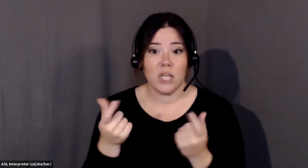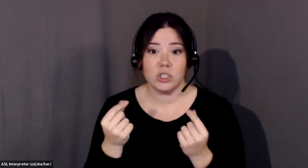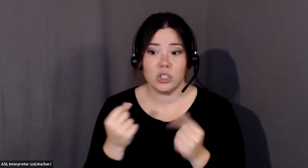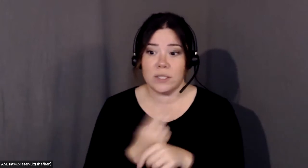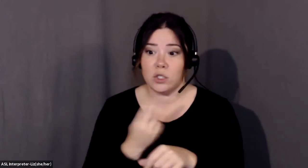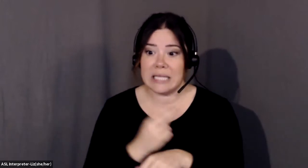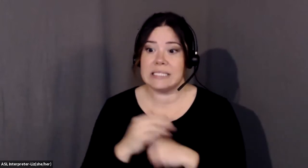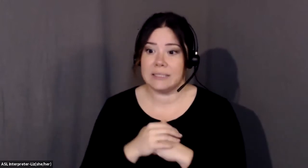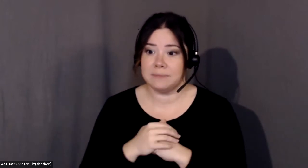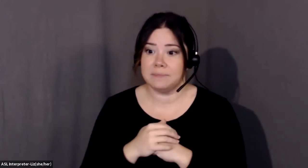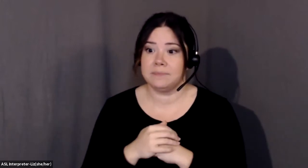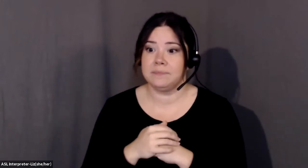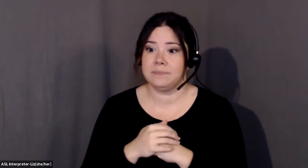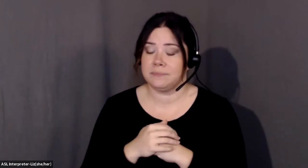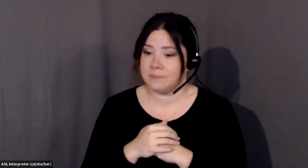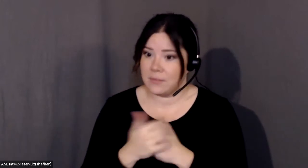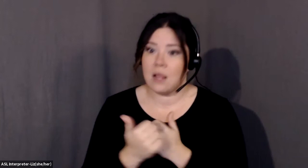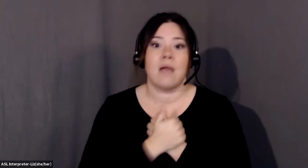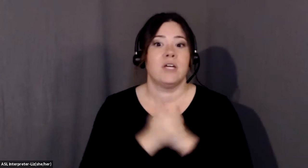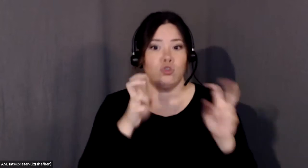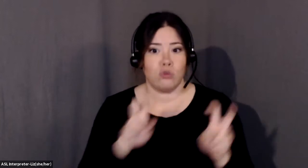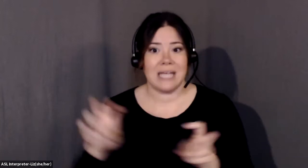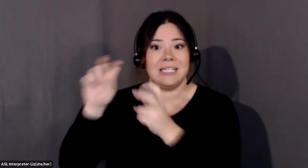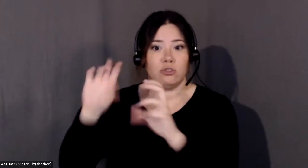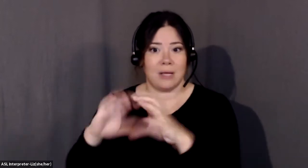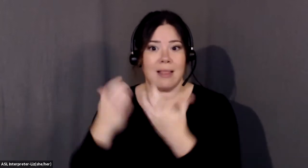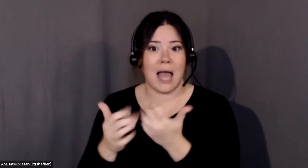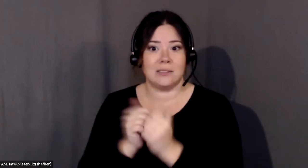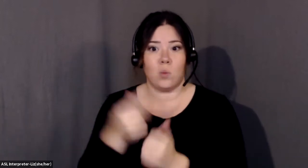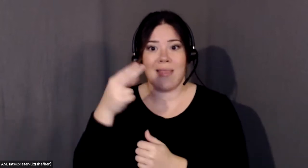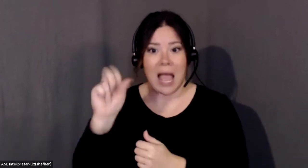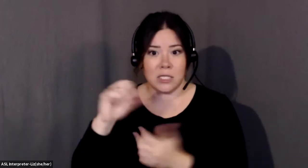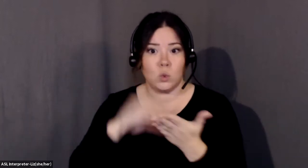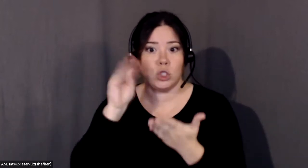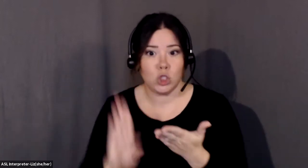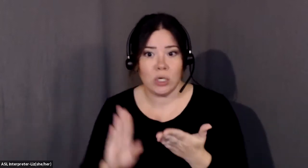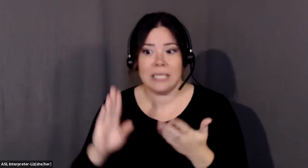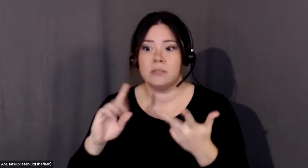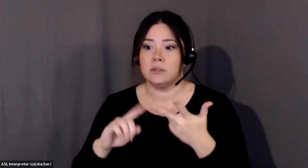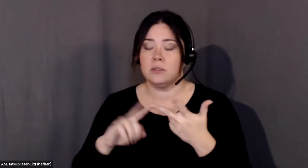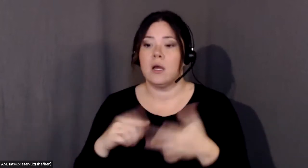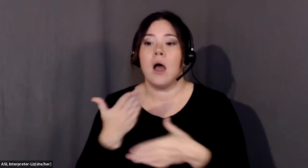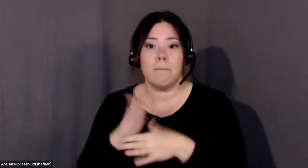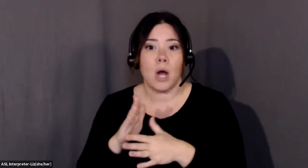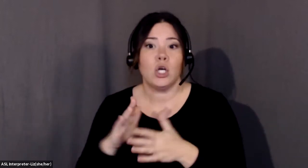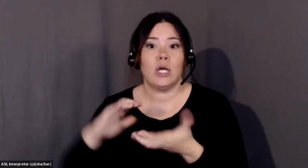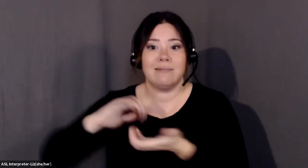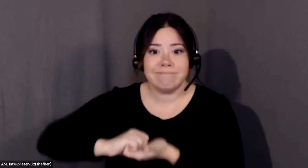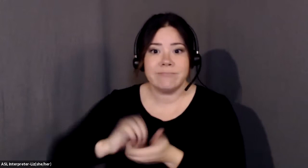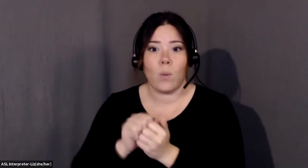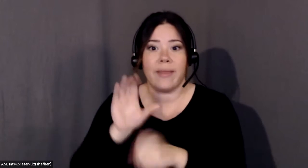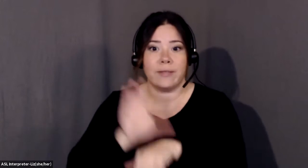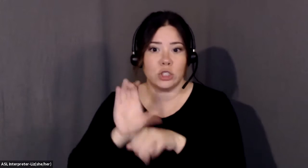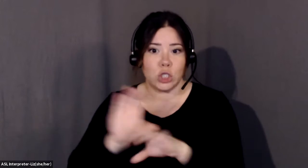utilizing. I love it. Transition classes with high school students, partnering with church group in rural